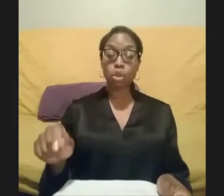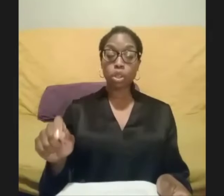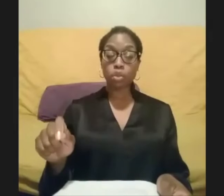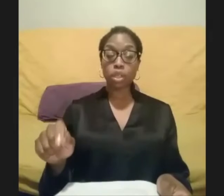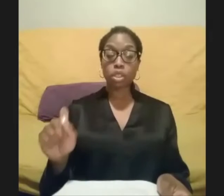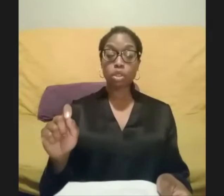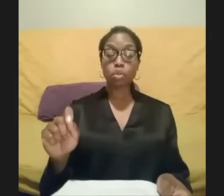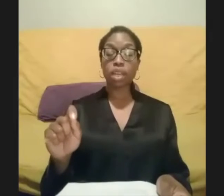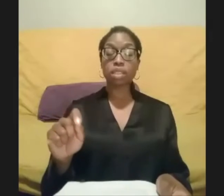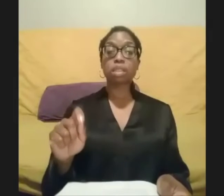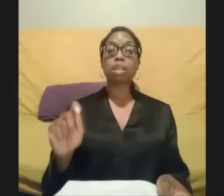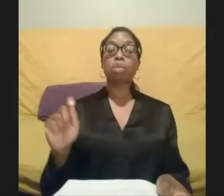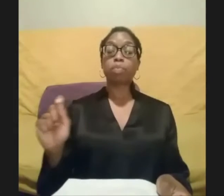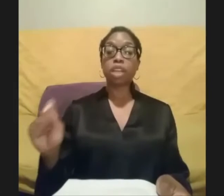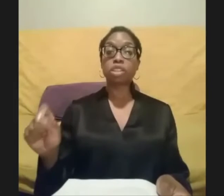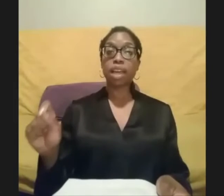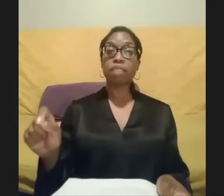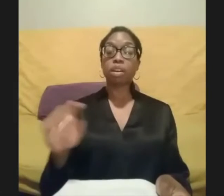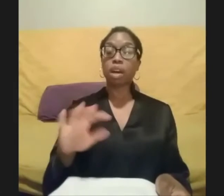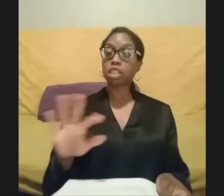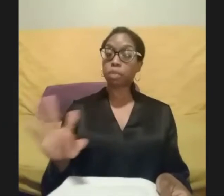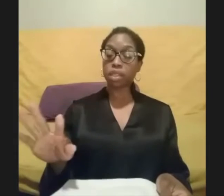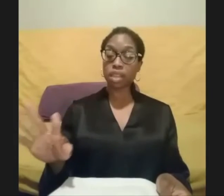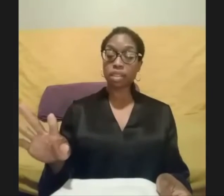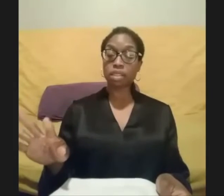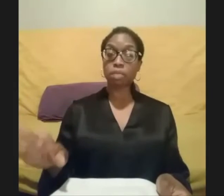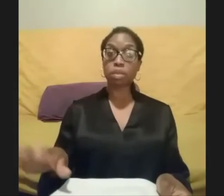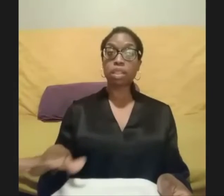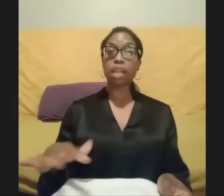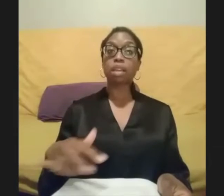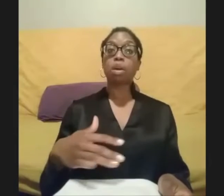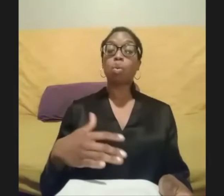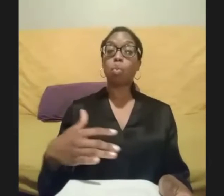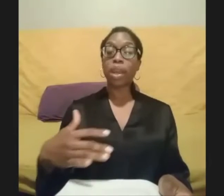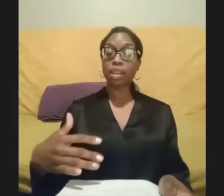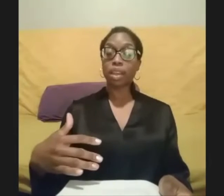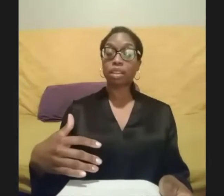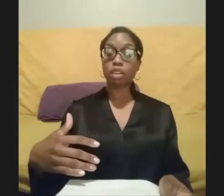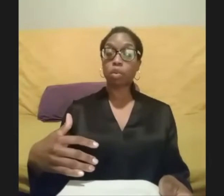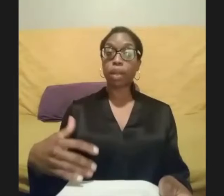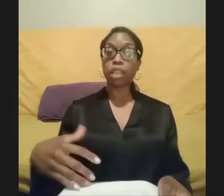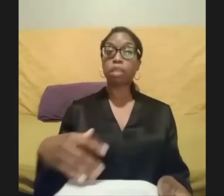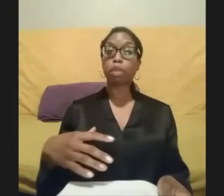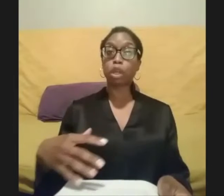do it to test when patients have unexplained signs and symptoms like weight gain in the lower belly,